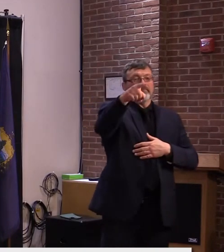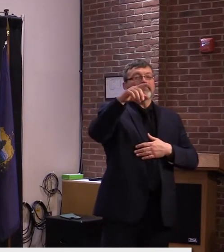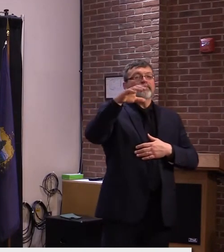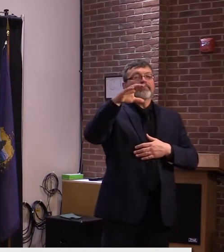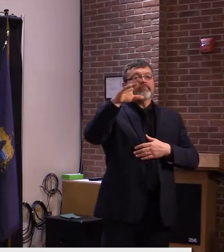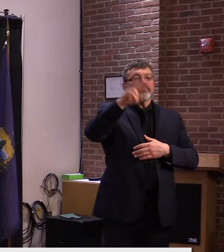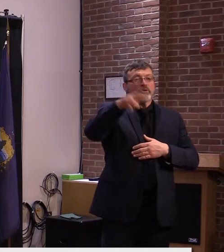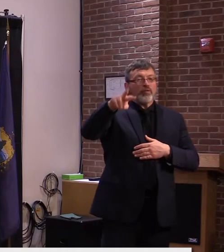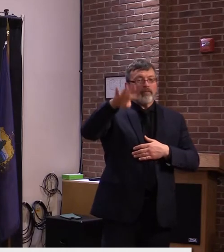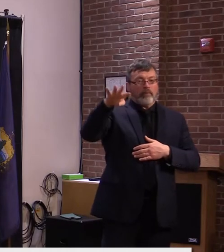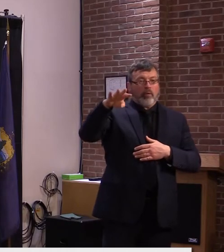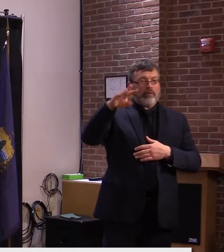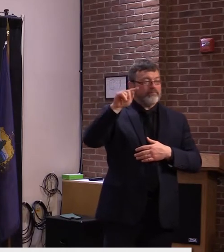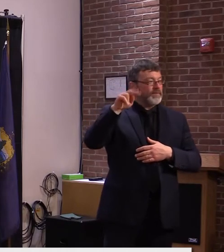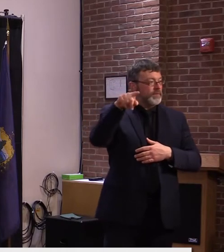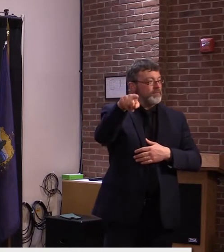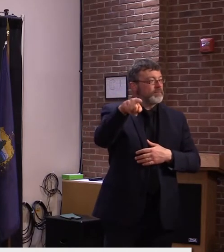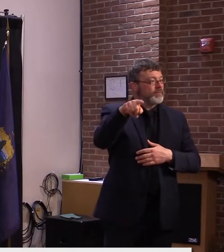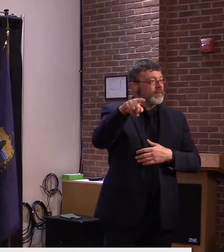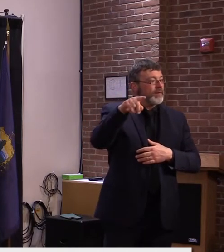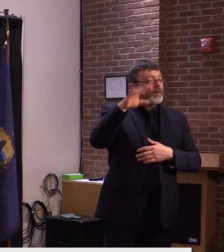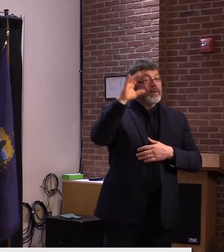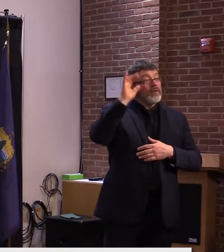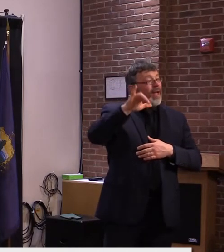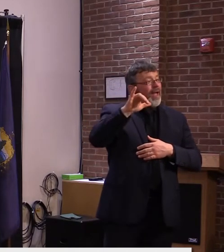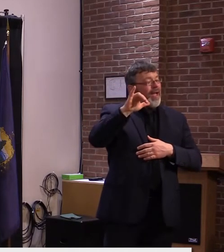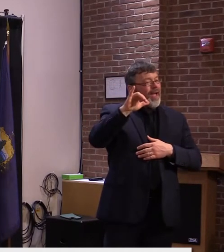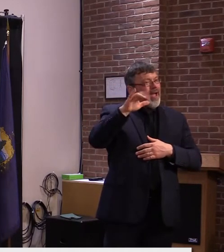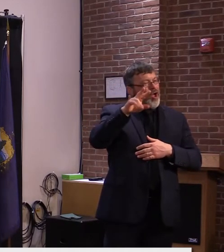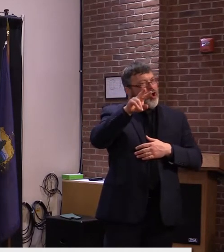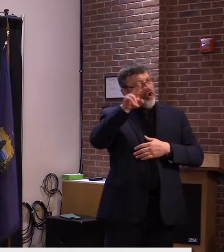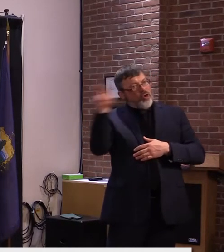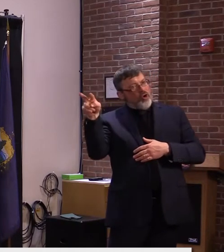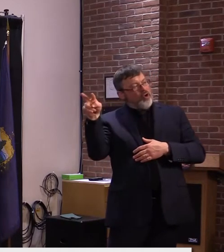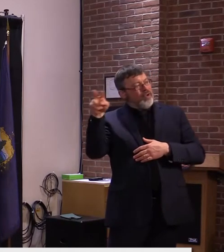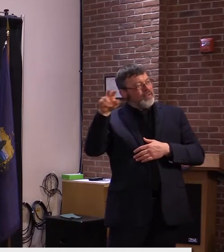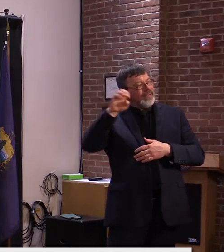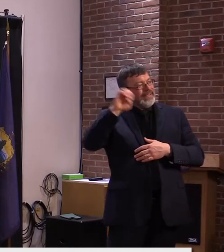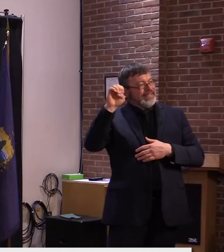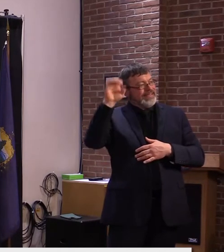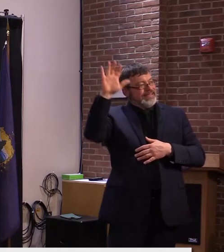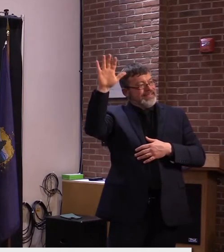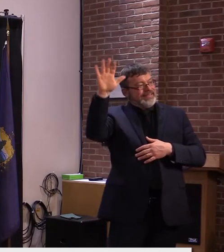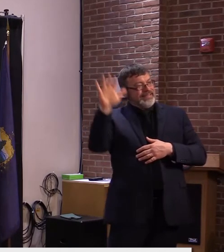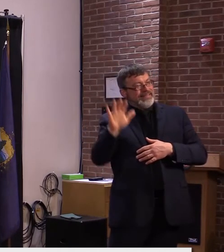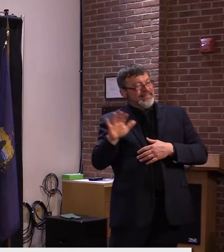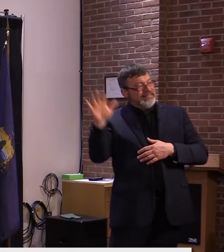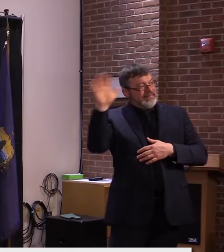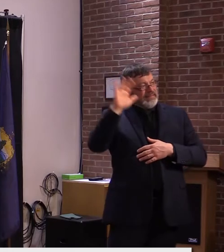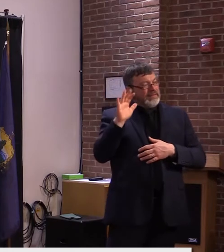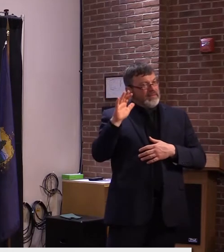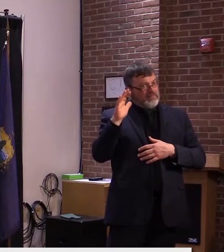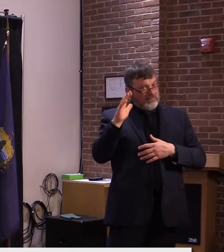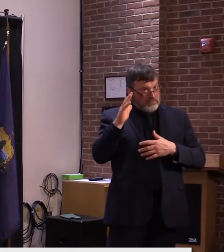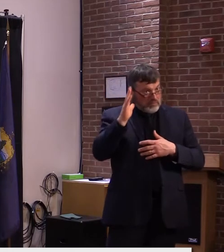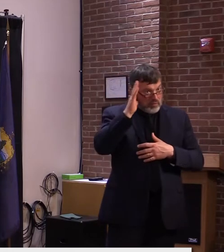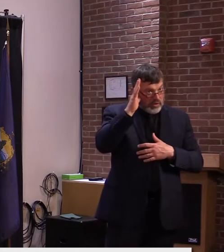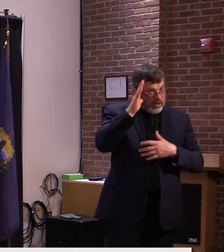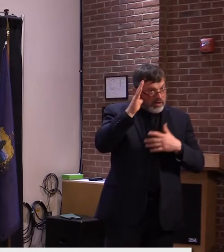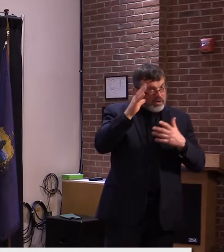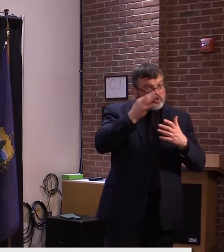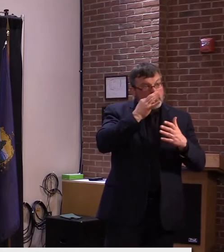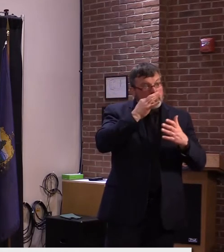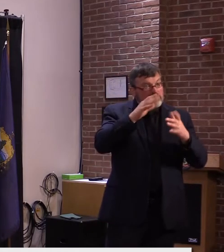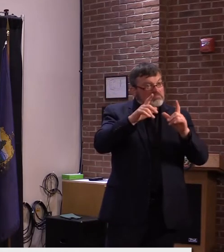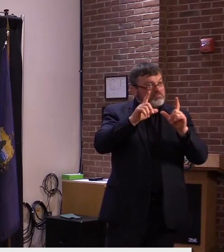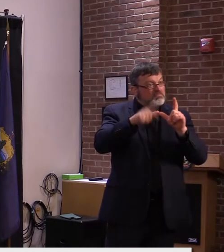New Jersey, Connecticut, Delaware, move to end indoor mask mandates in schools and other indoor settings, where do we stand in Vermont? Any plans to